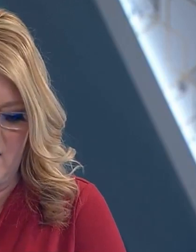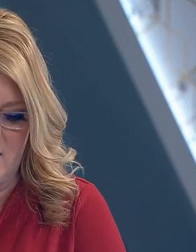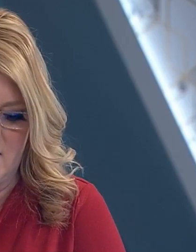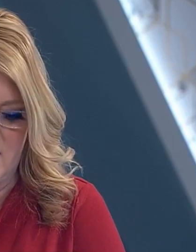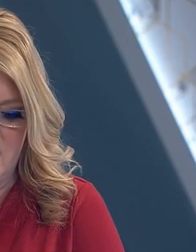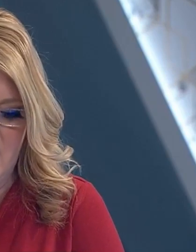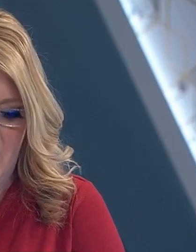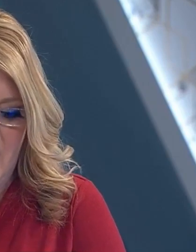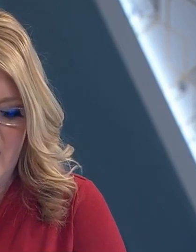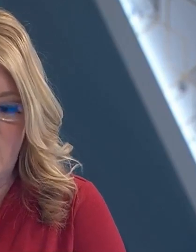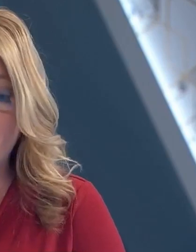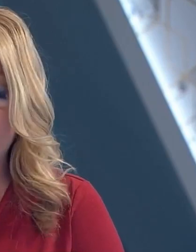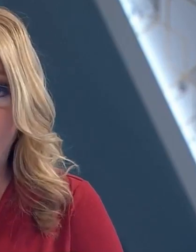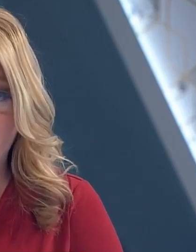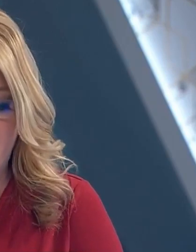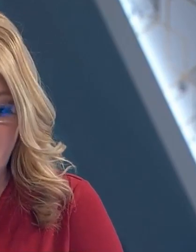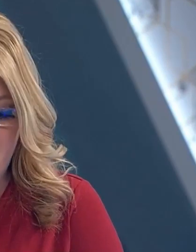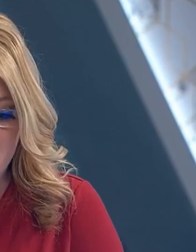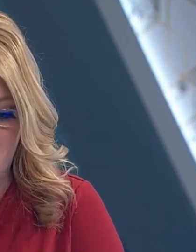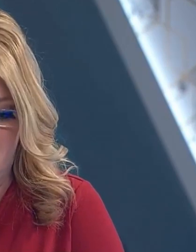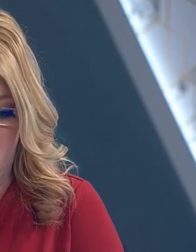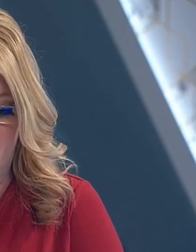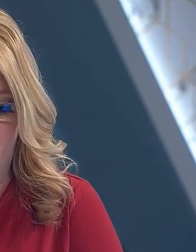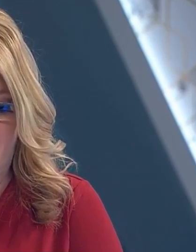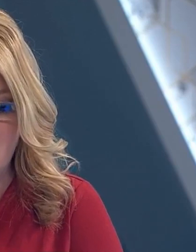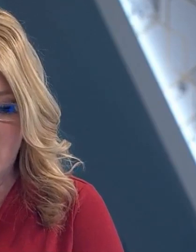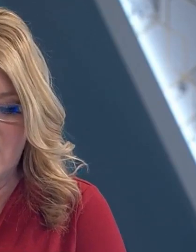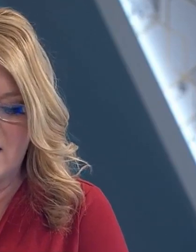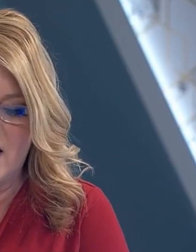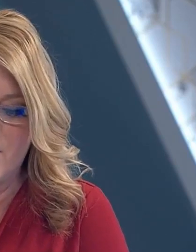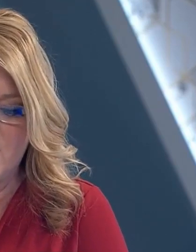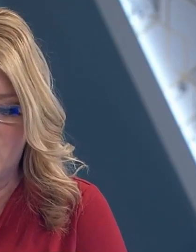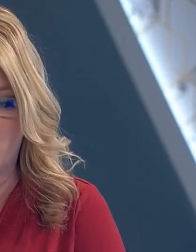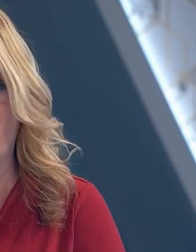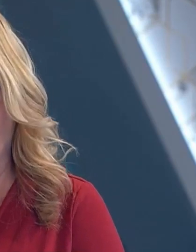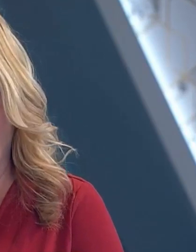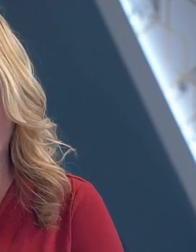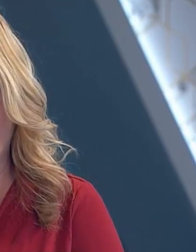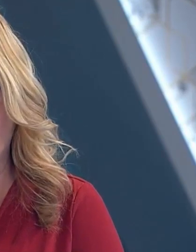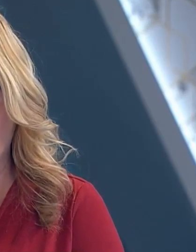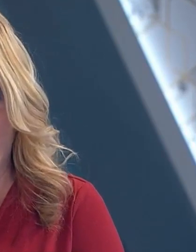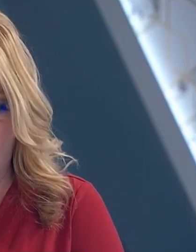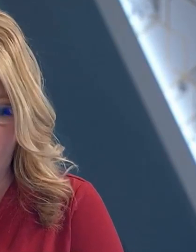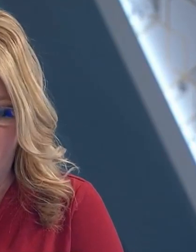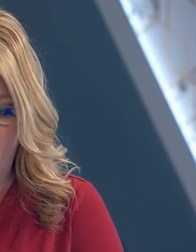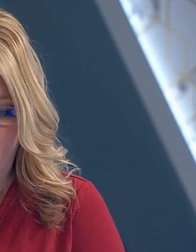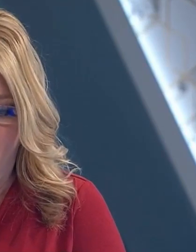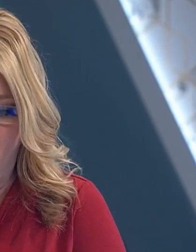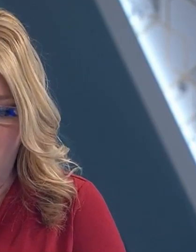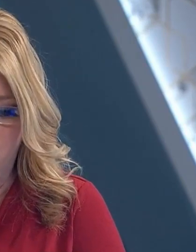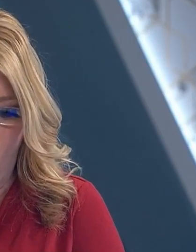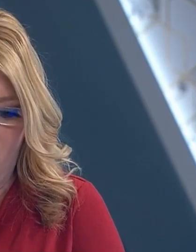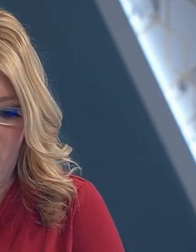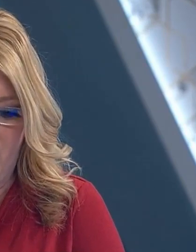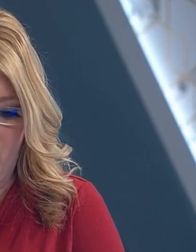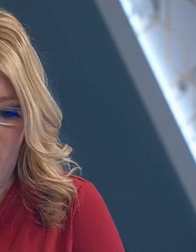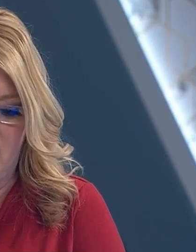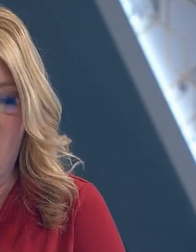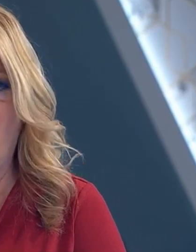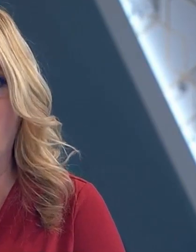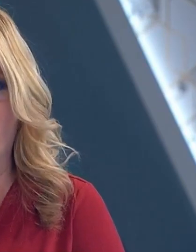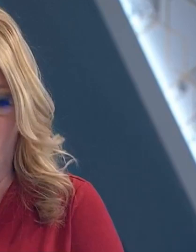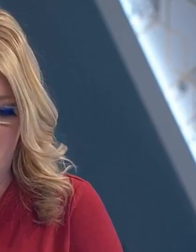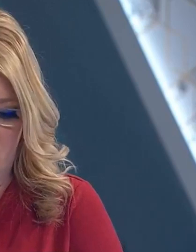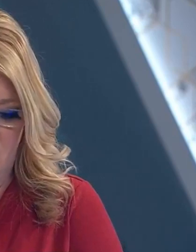expired licenses. He's also asking businesses to begin taking temperatures, if they're not doing so already, of employees